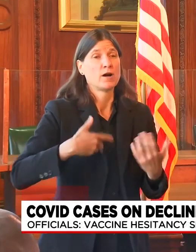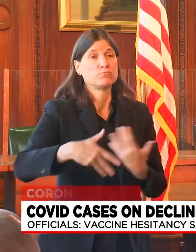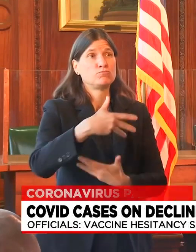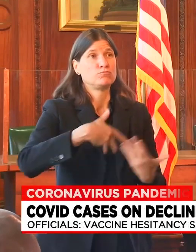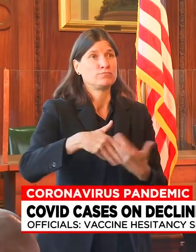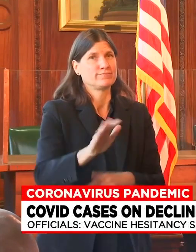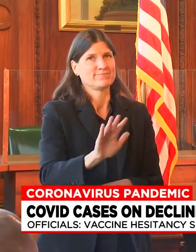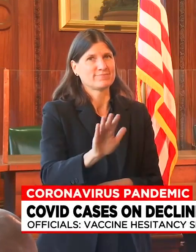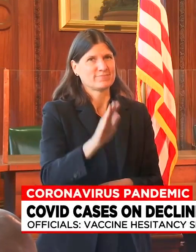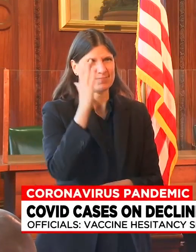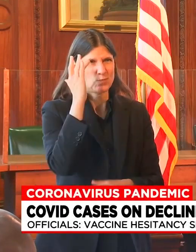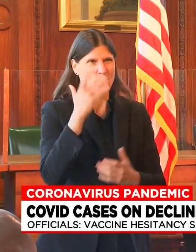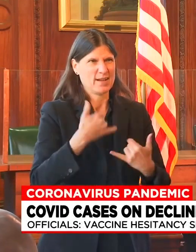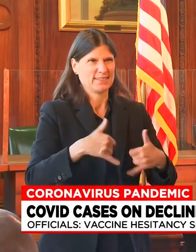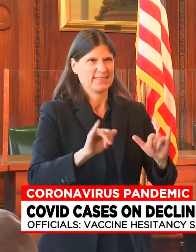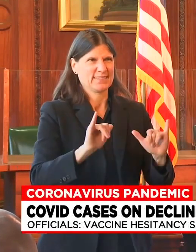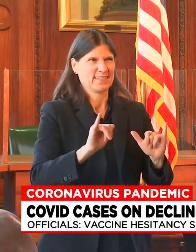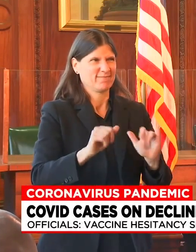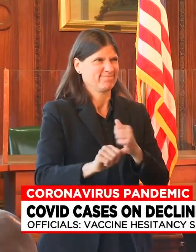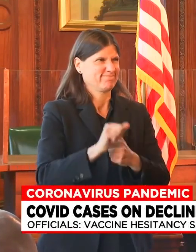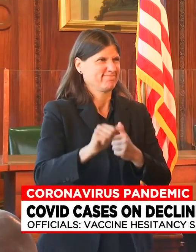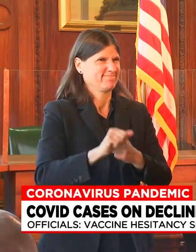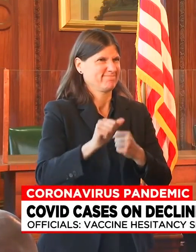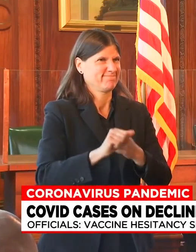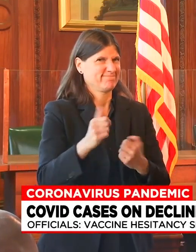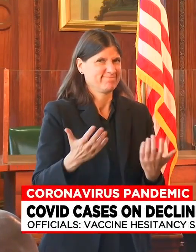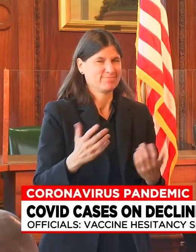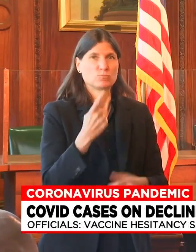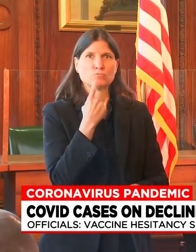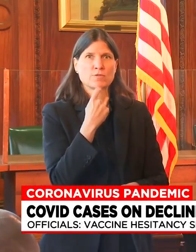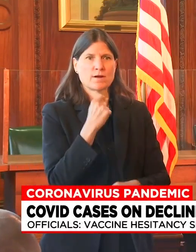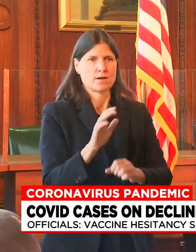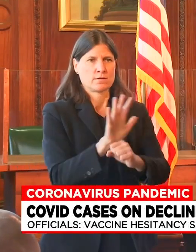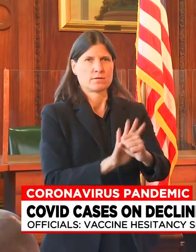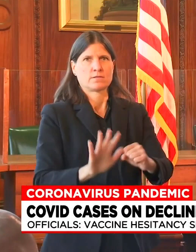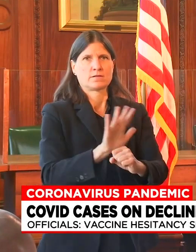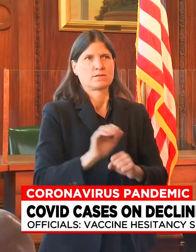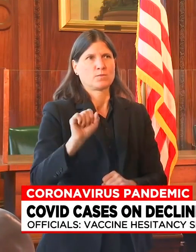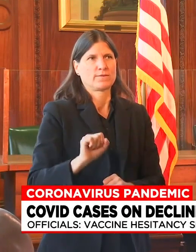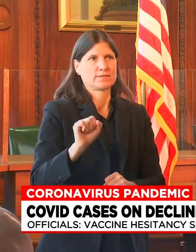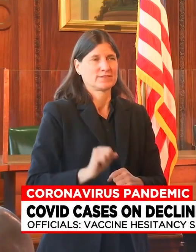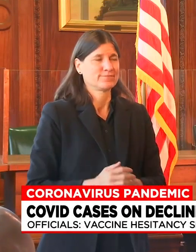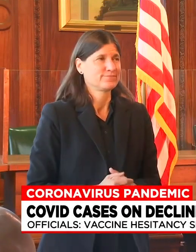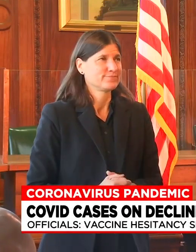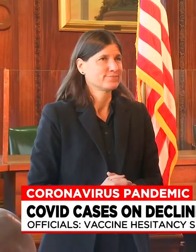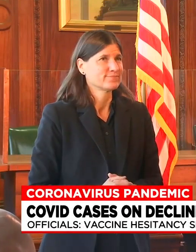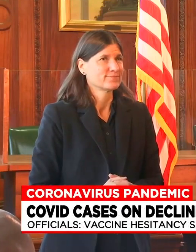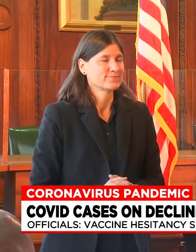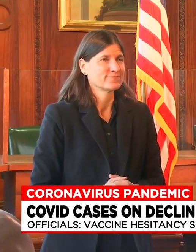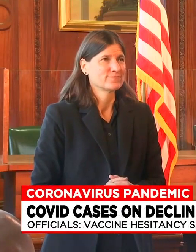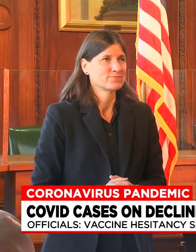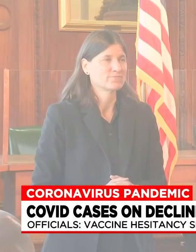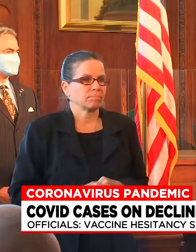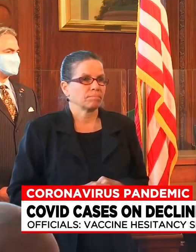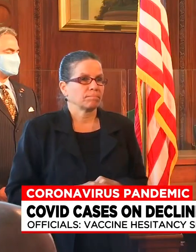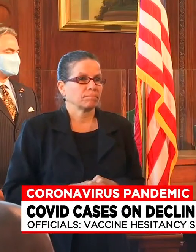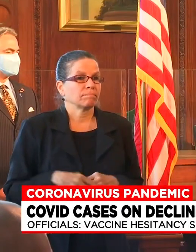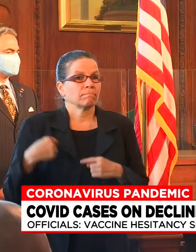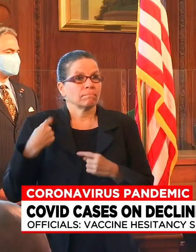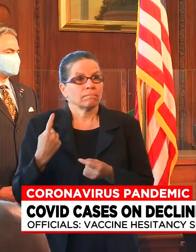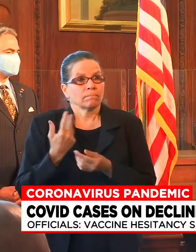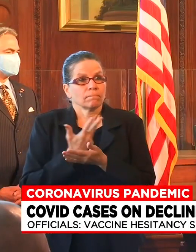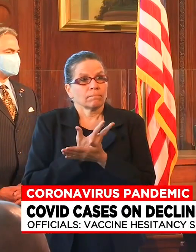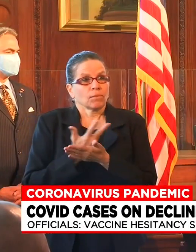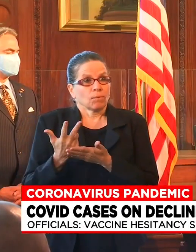Domenic Sarno of Springfield holding his weekly COVID briefing over at City Hall, and some good news coming from that. The seven-day average of cases in